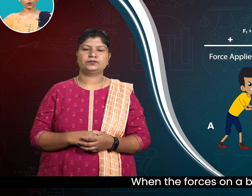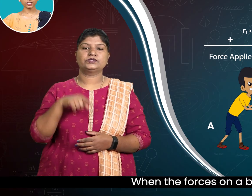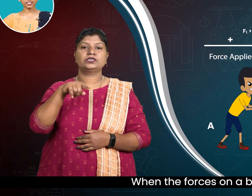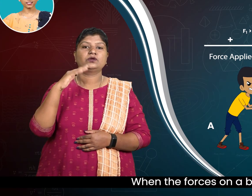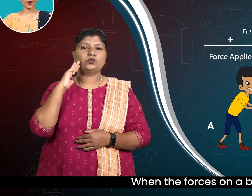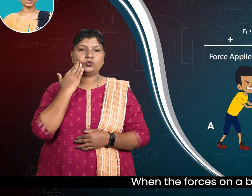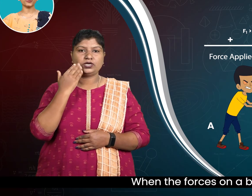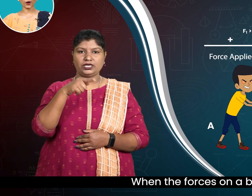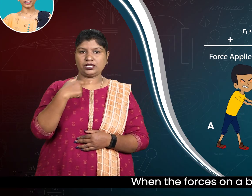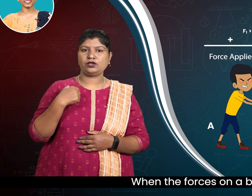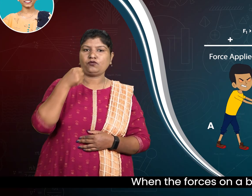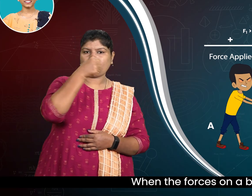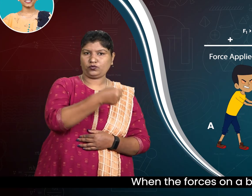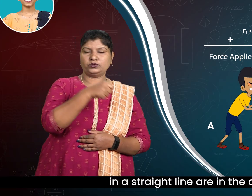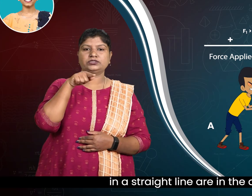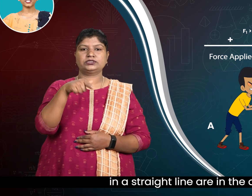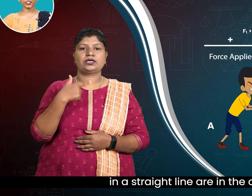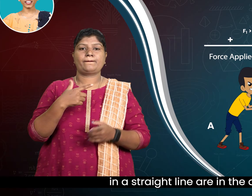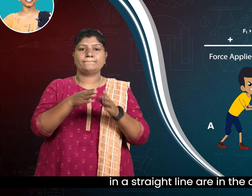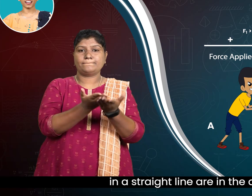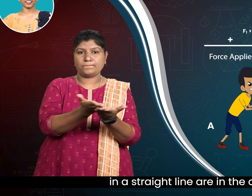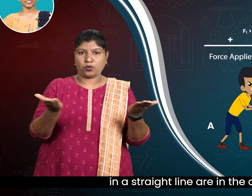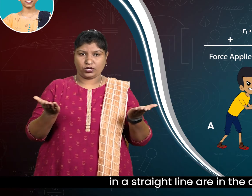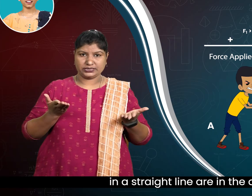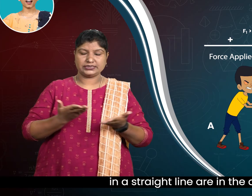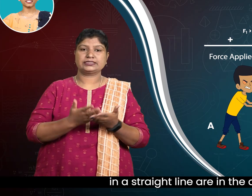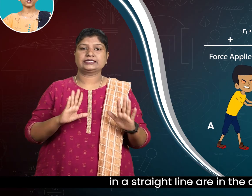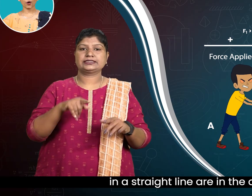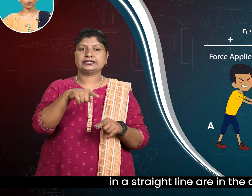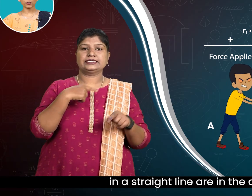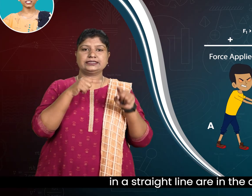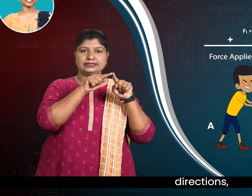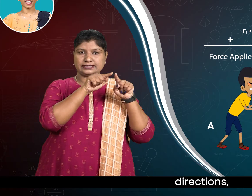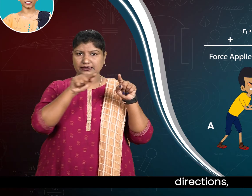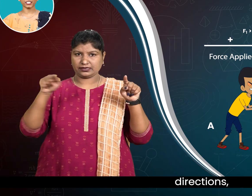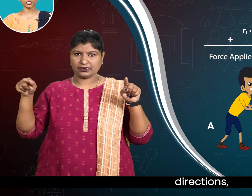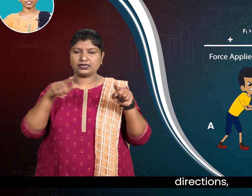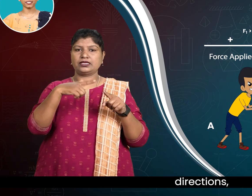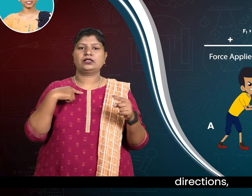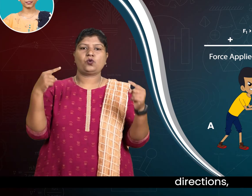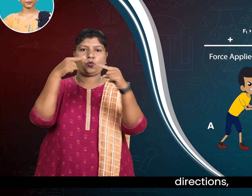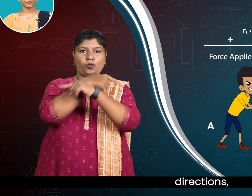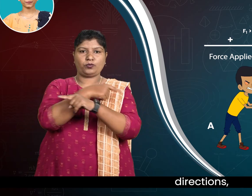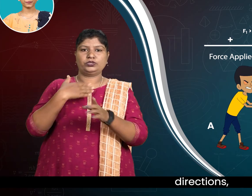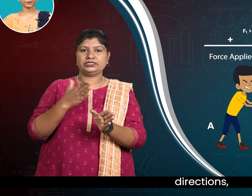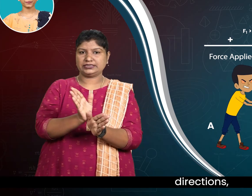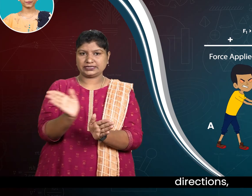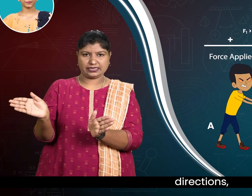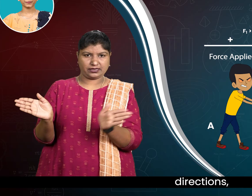When the forces on the body in a straight line are in the opposite directions,